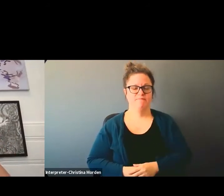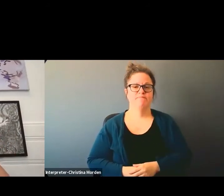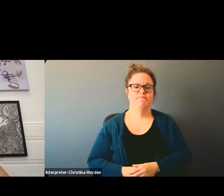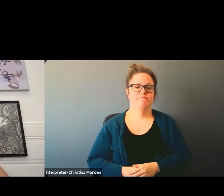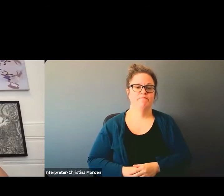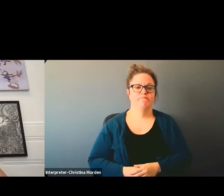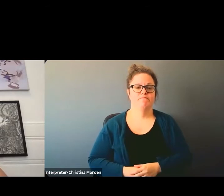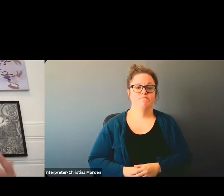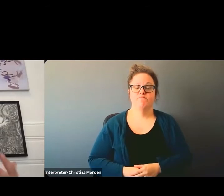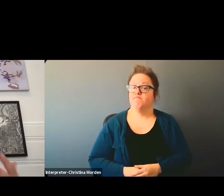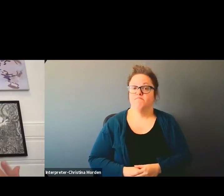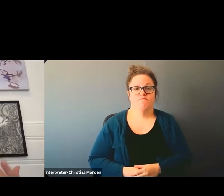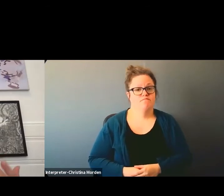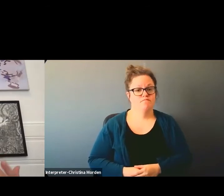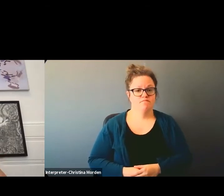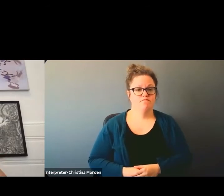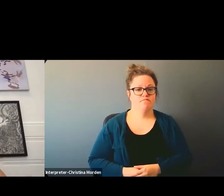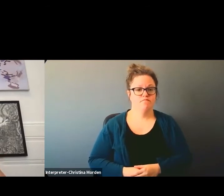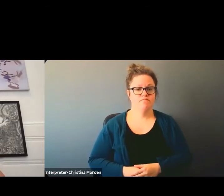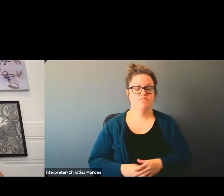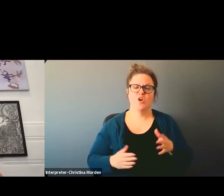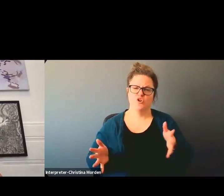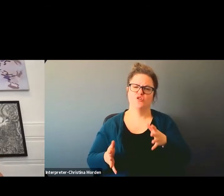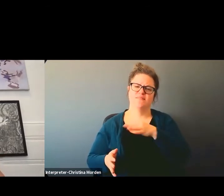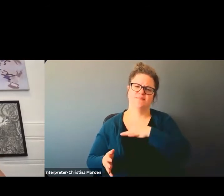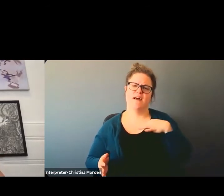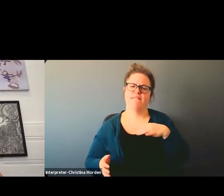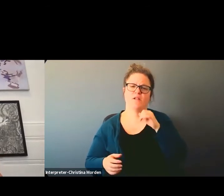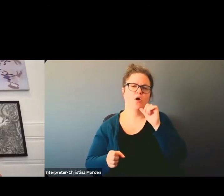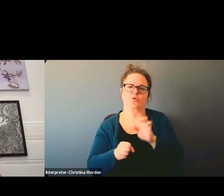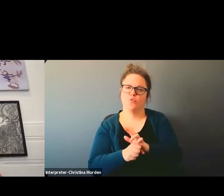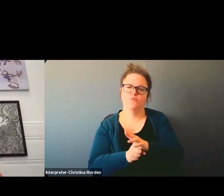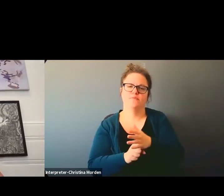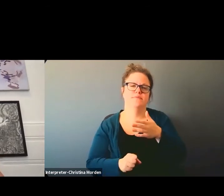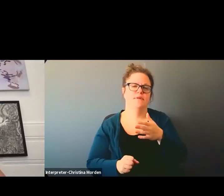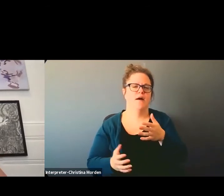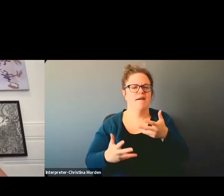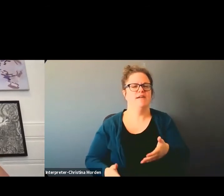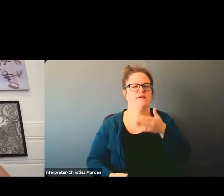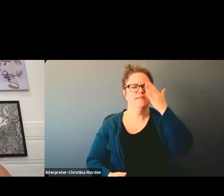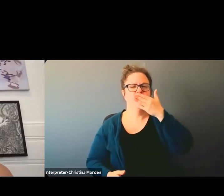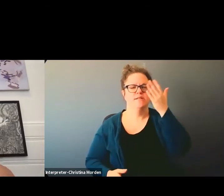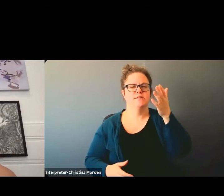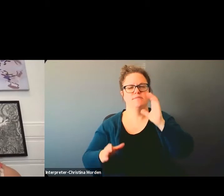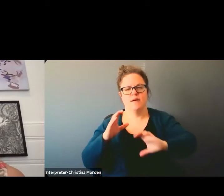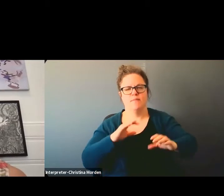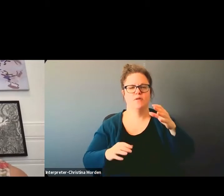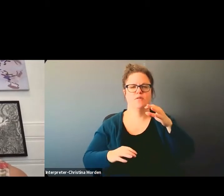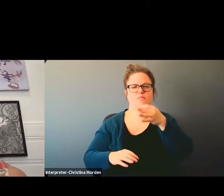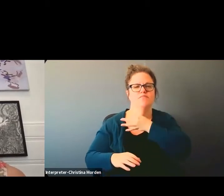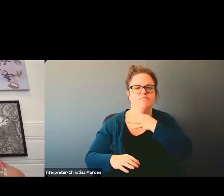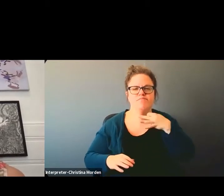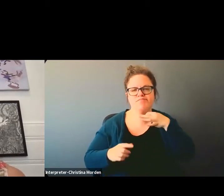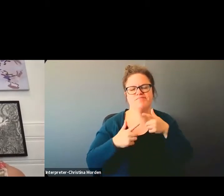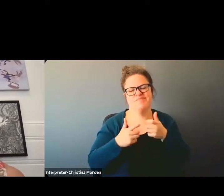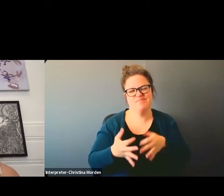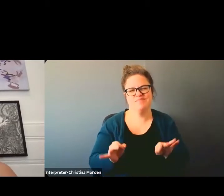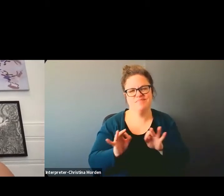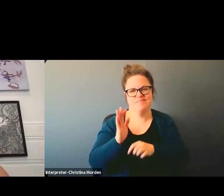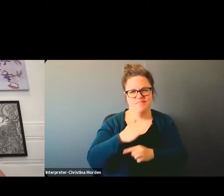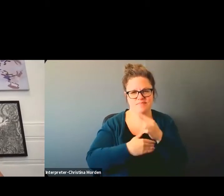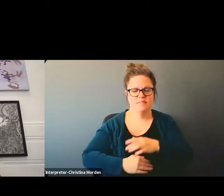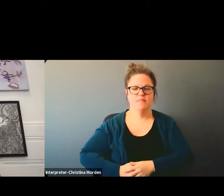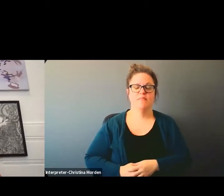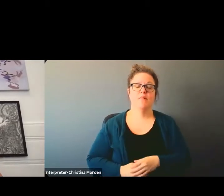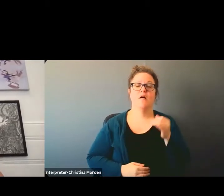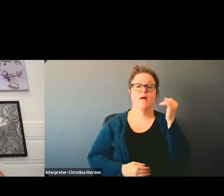Encourage staff and guests to refrain from using scented products that I mentioned before. That's very important nowadays. And also, if the